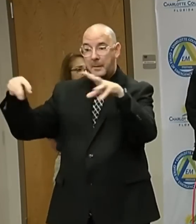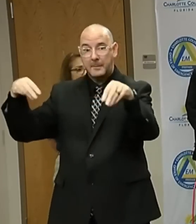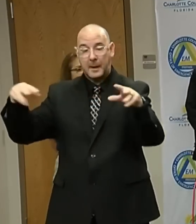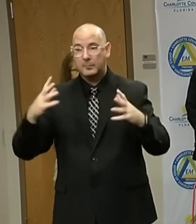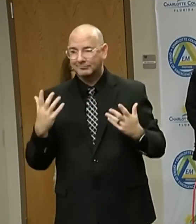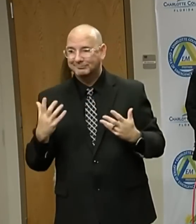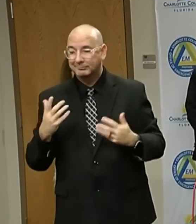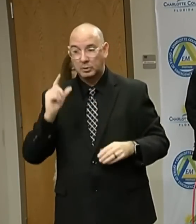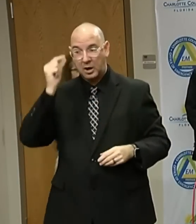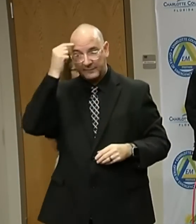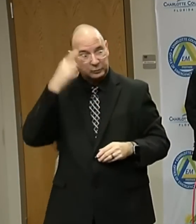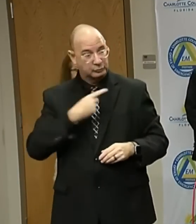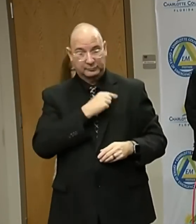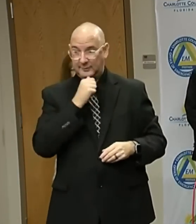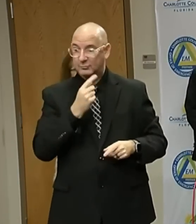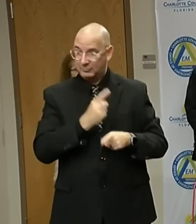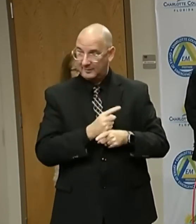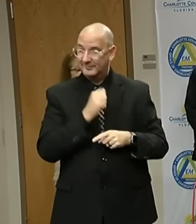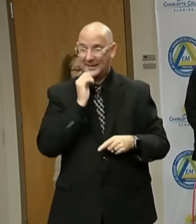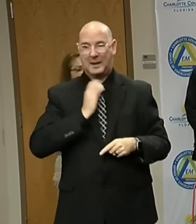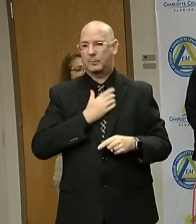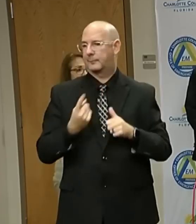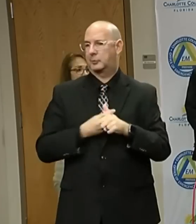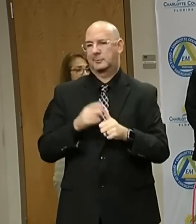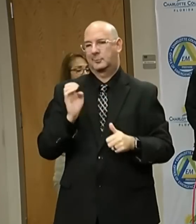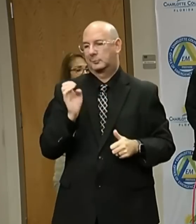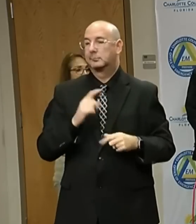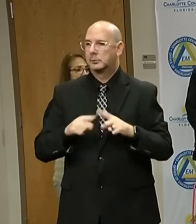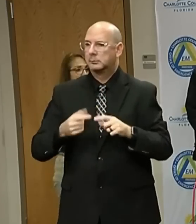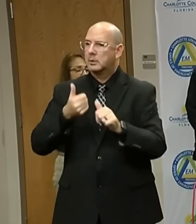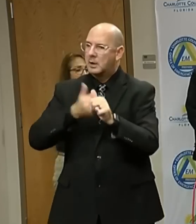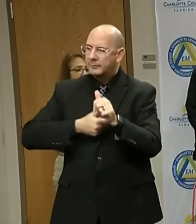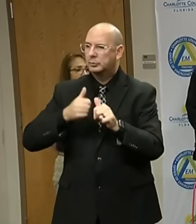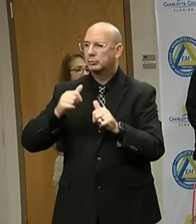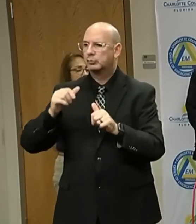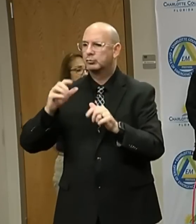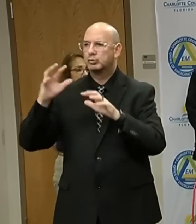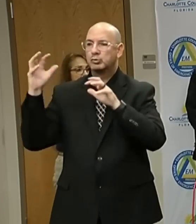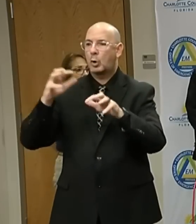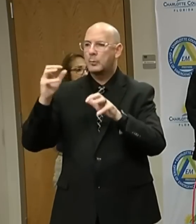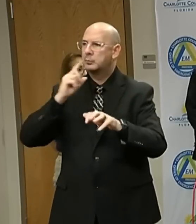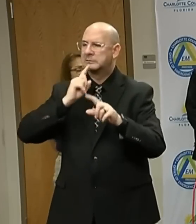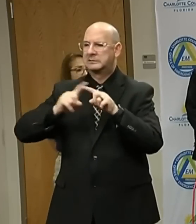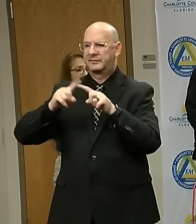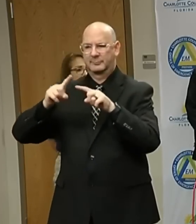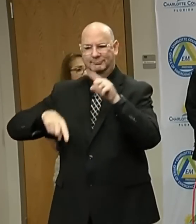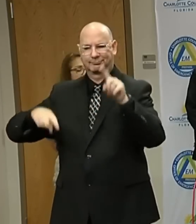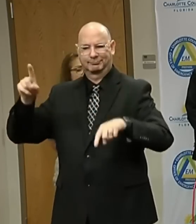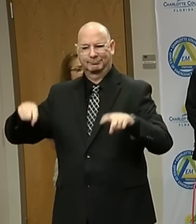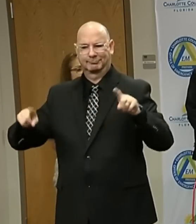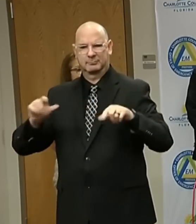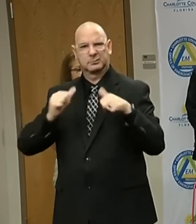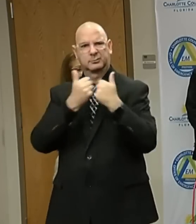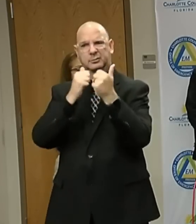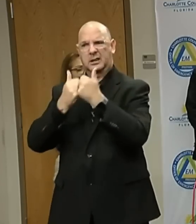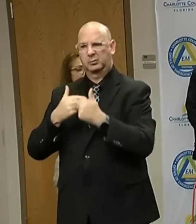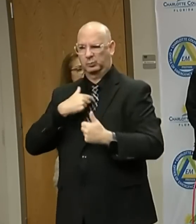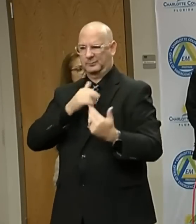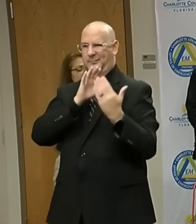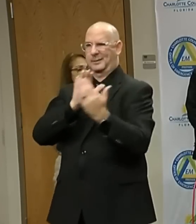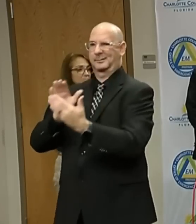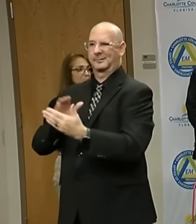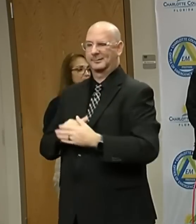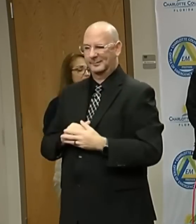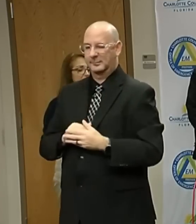rodeo, but every storm is also different and always poses different challenges. but appreciate all the support from the